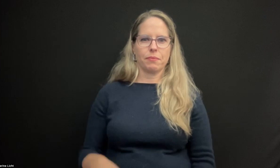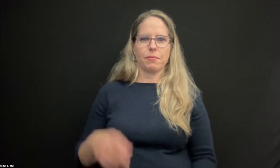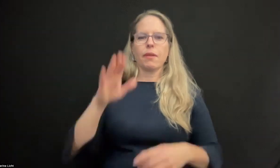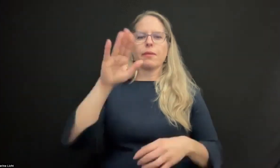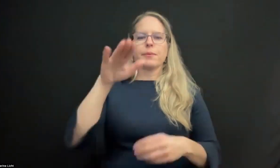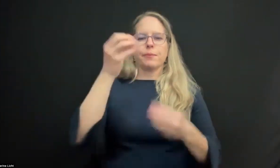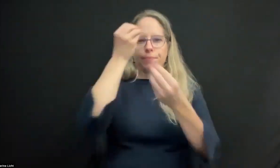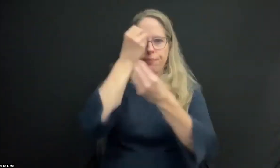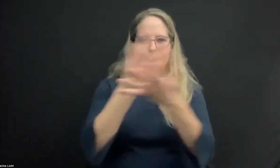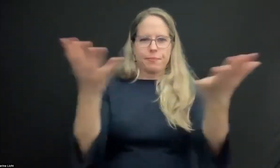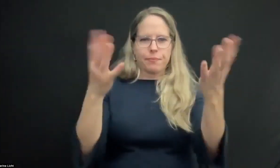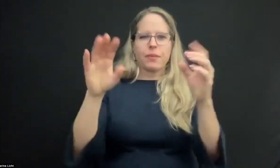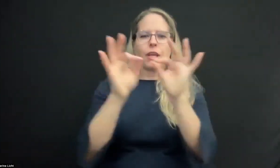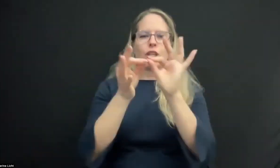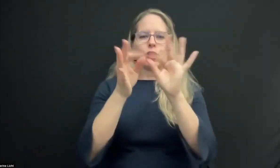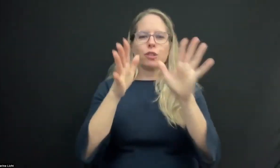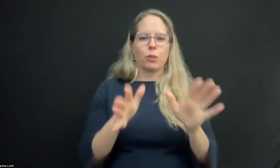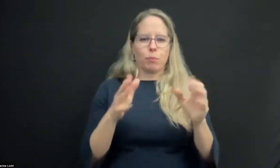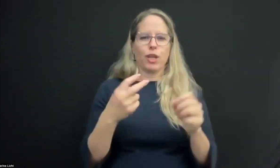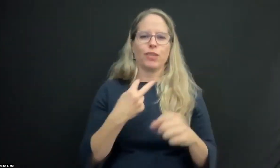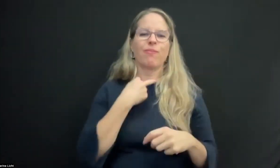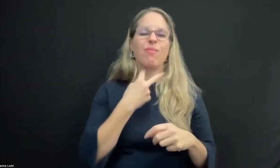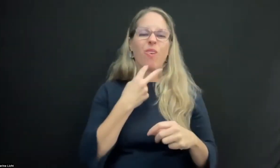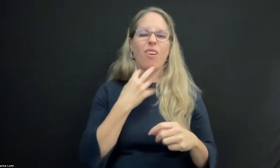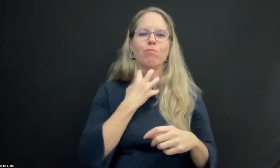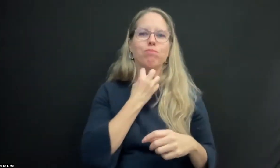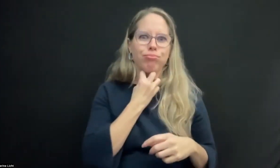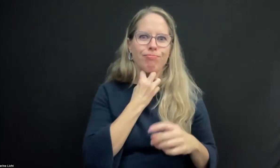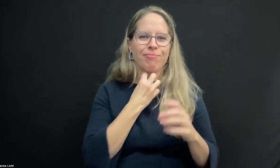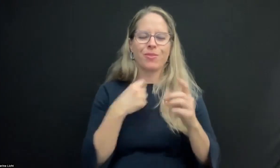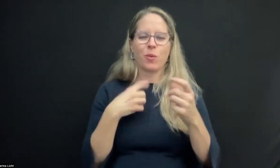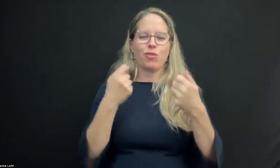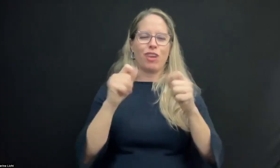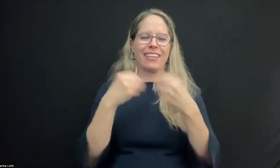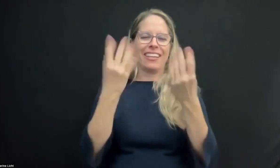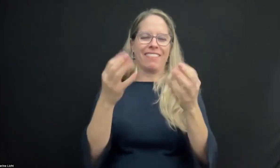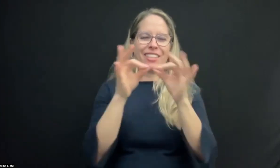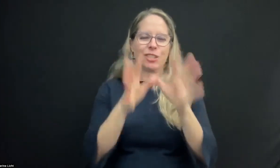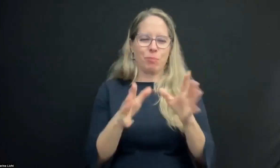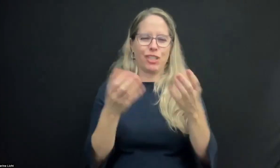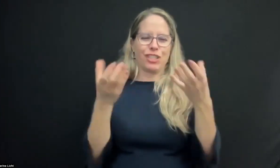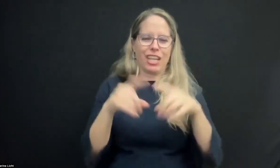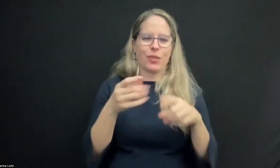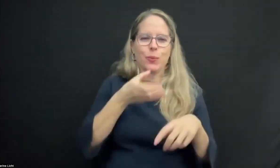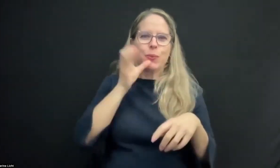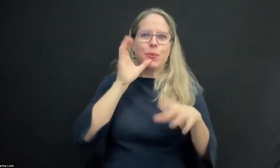Sorry, the interpreter had a frog in her throat, so we are trying to give her a